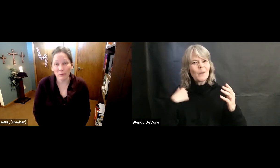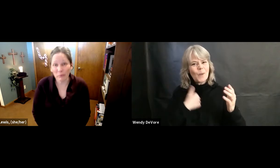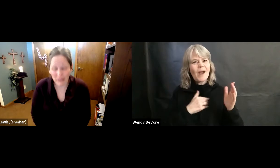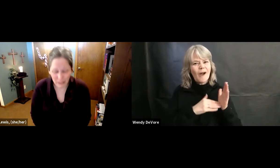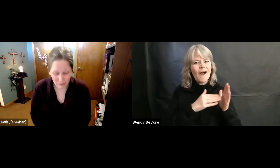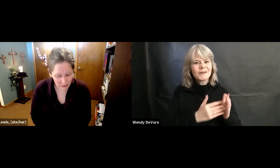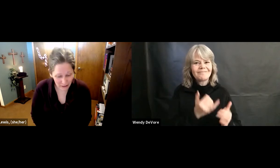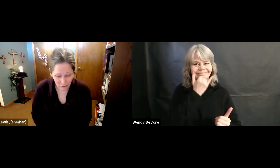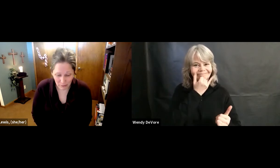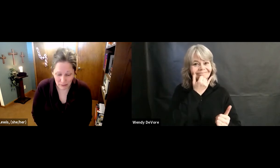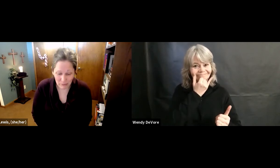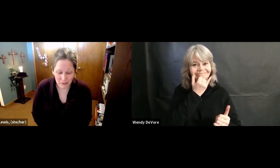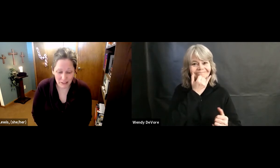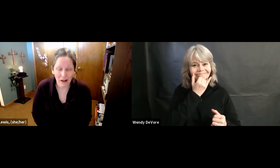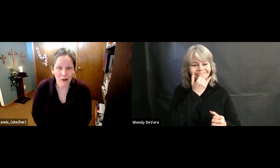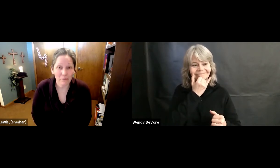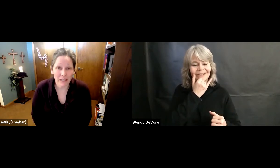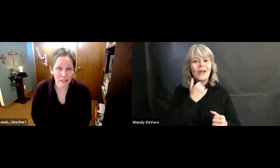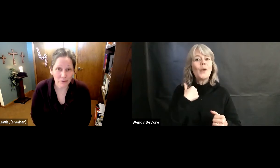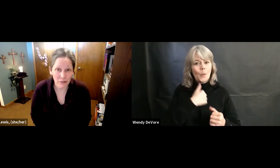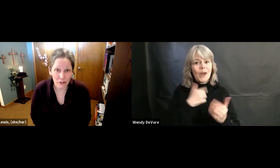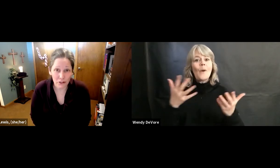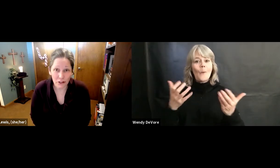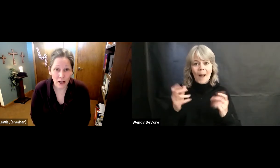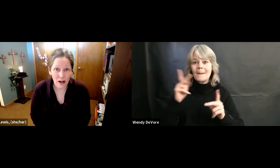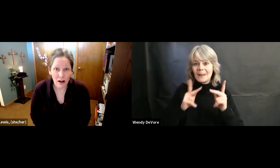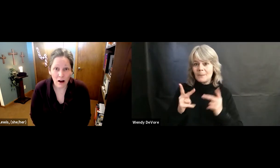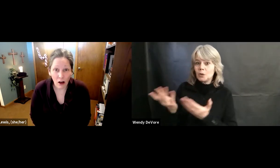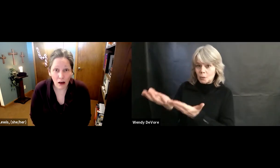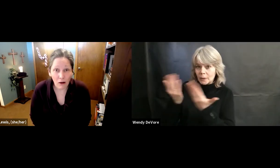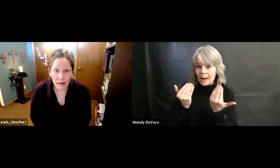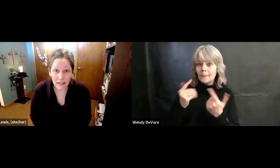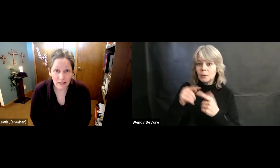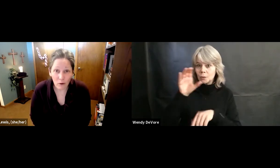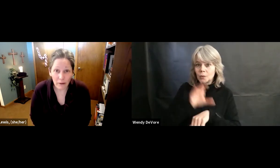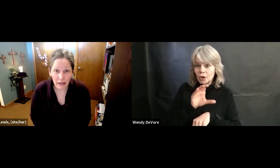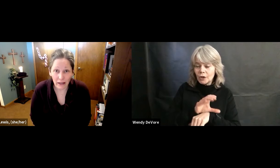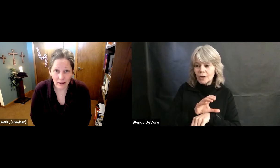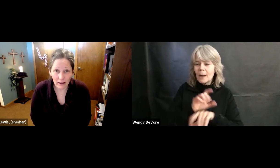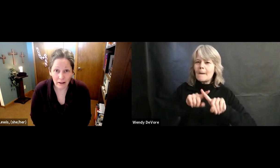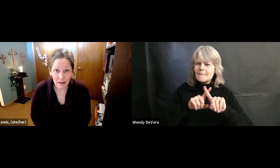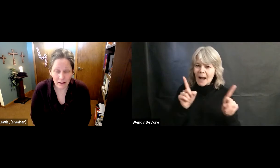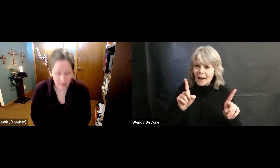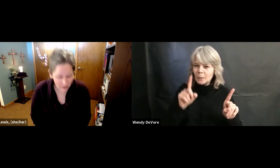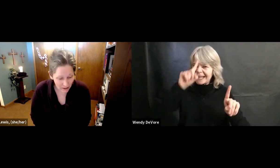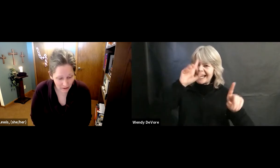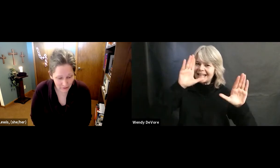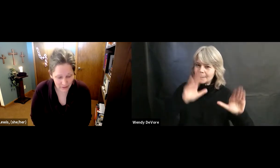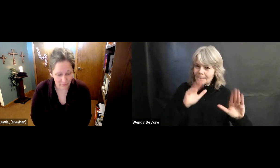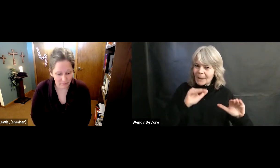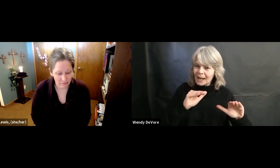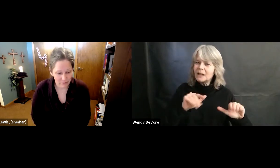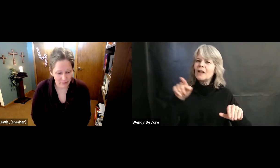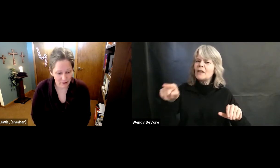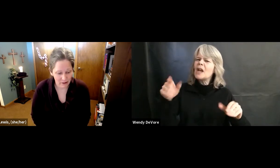We really, really want people to come into our church already knowing that God loves